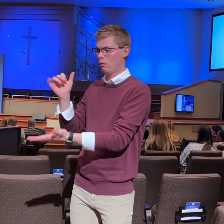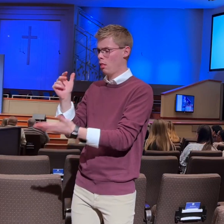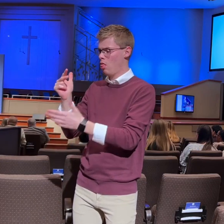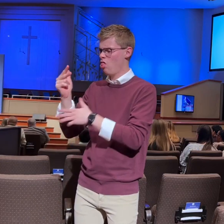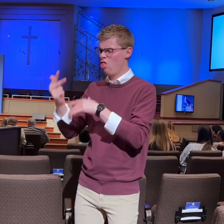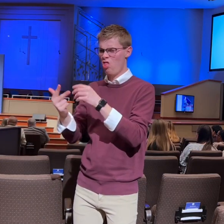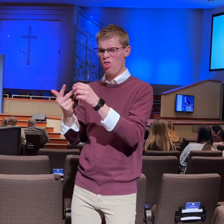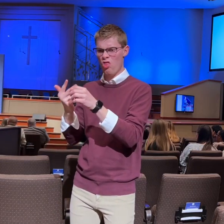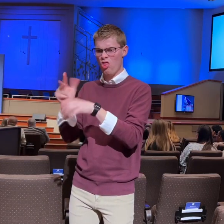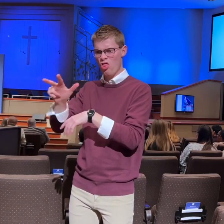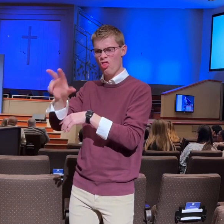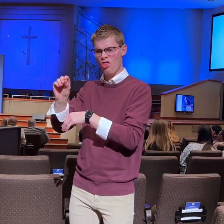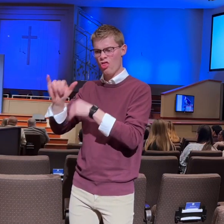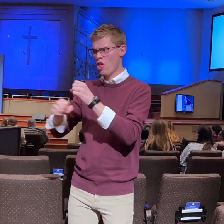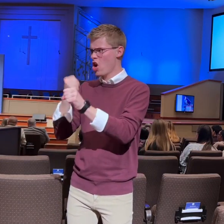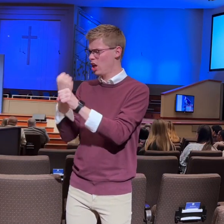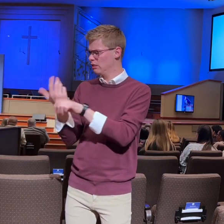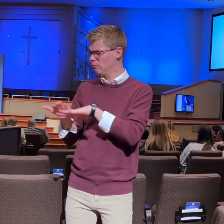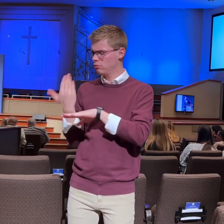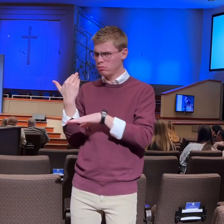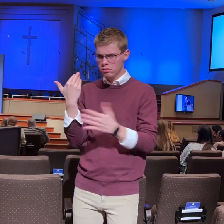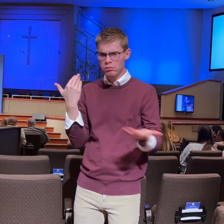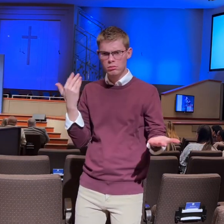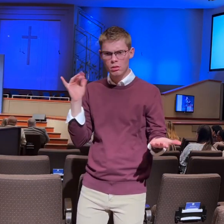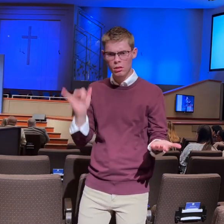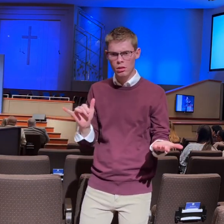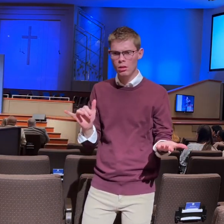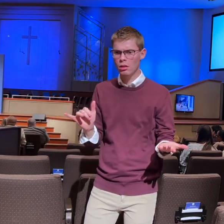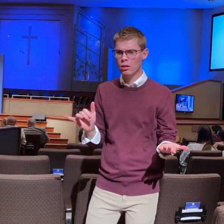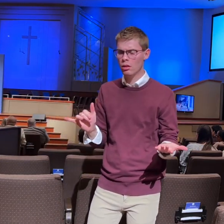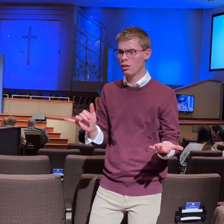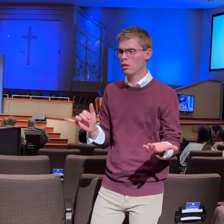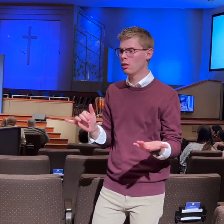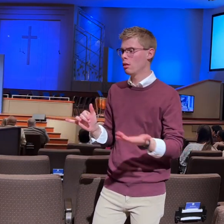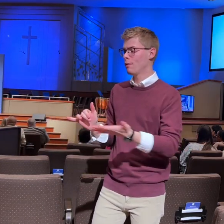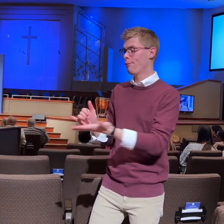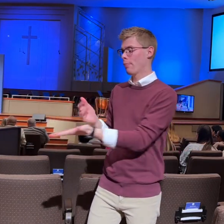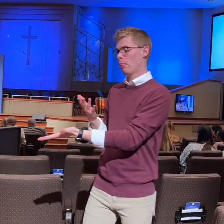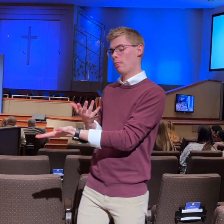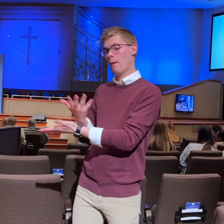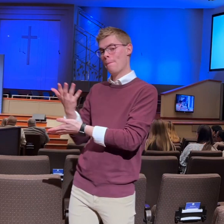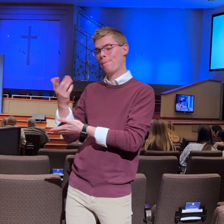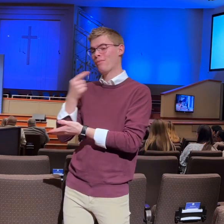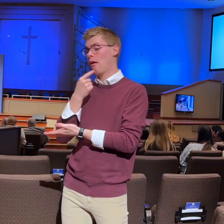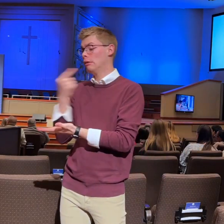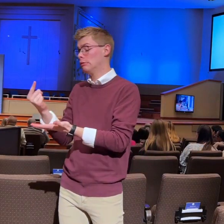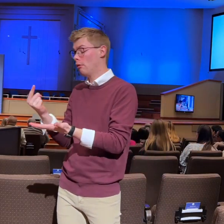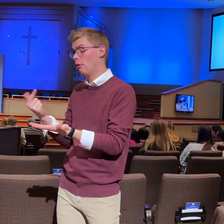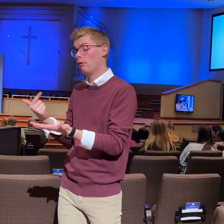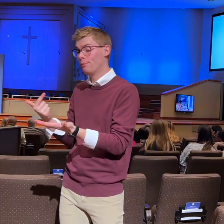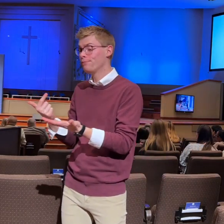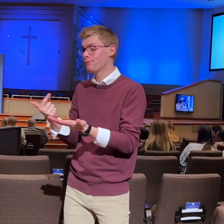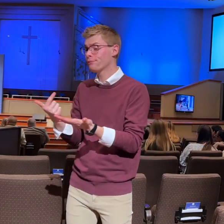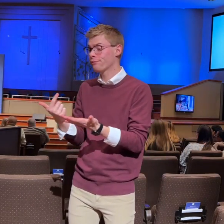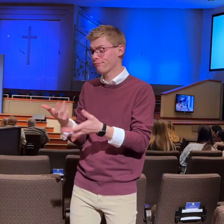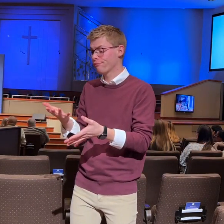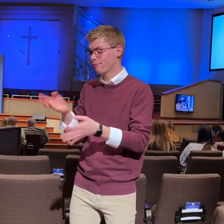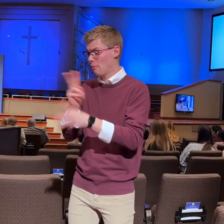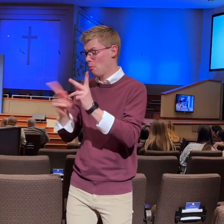questioning the miracles of the Bible. What was I telling him? 30 years ago, the apostasy had begun in the Northern Baptist Convention.